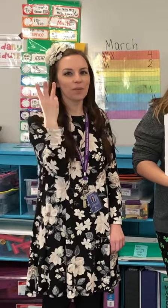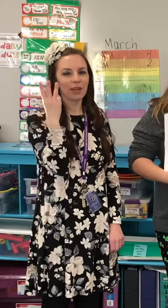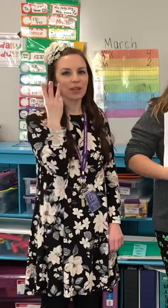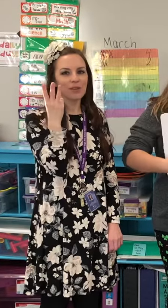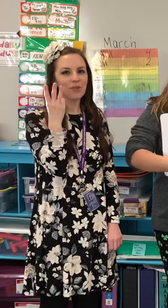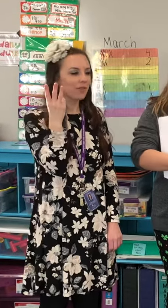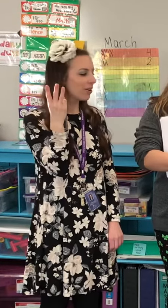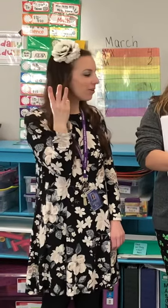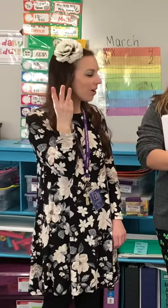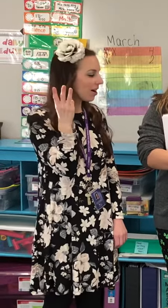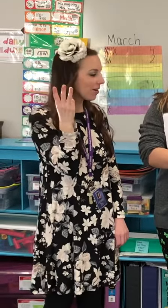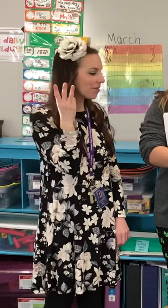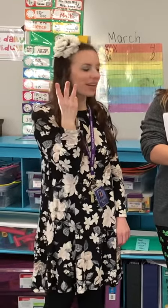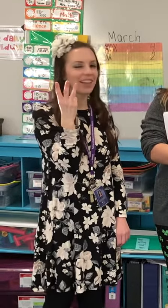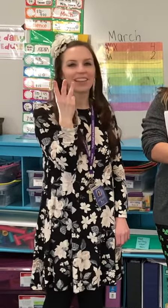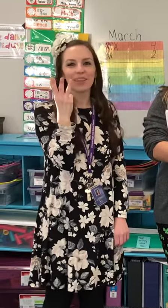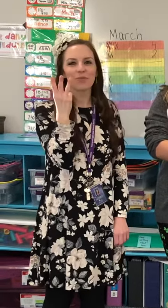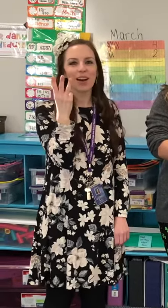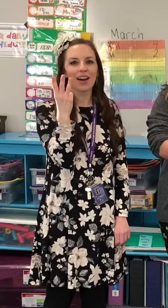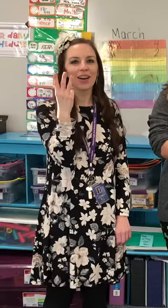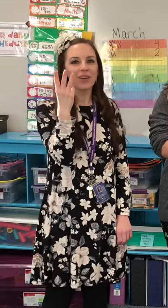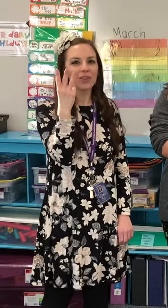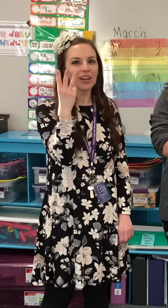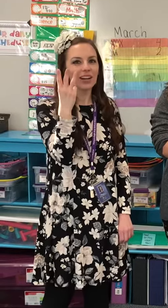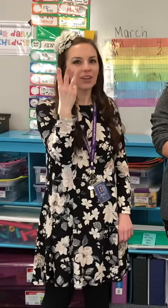W for watermelon.